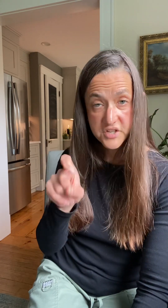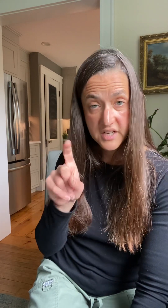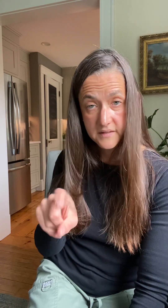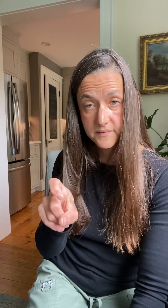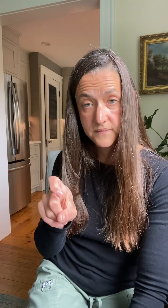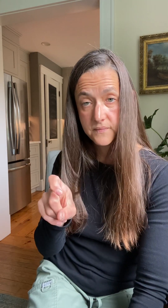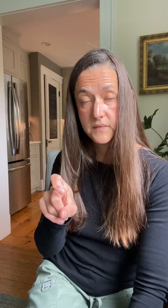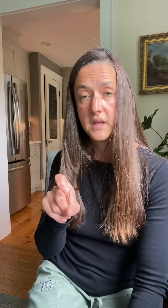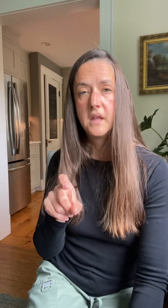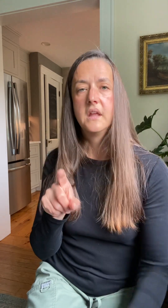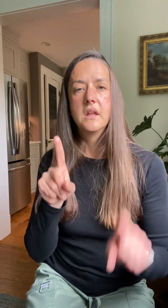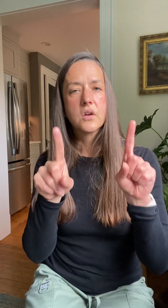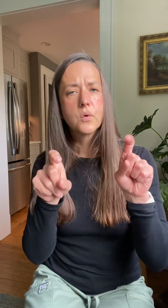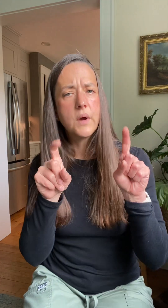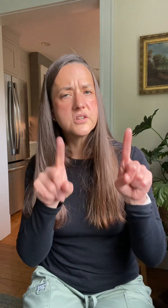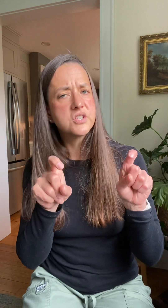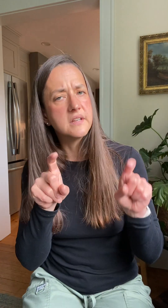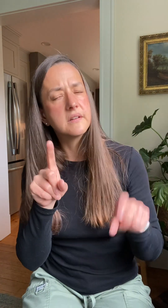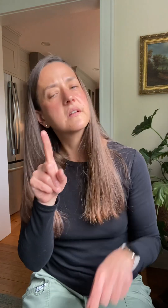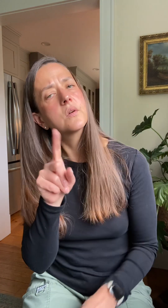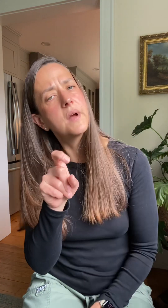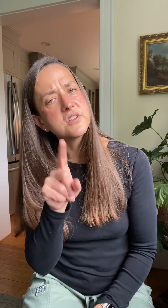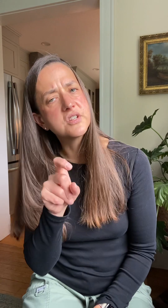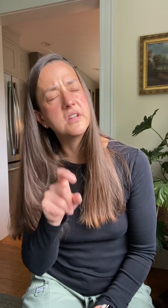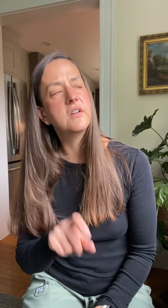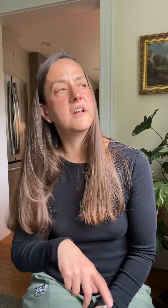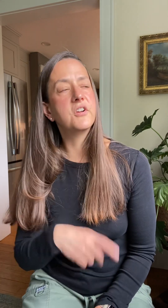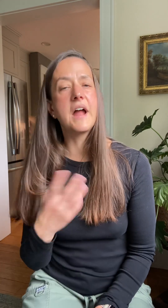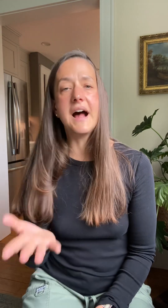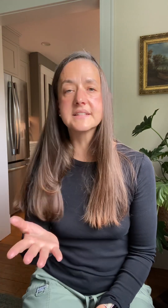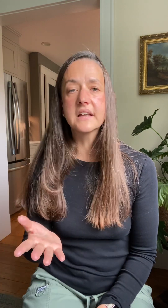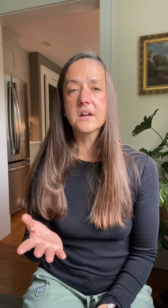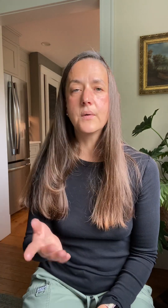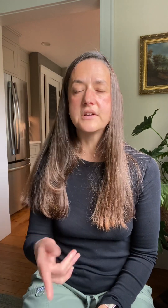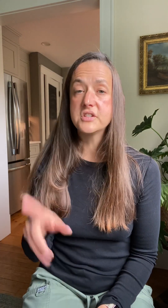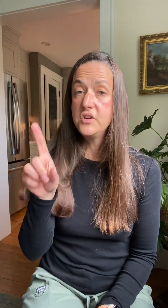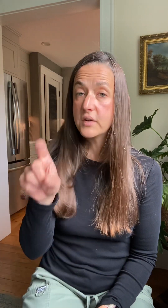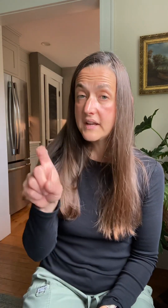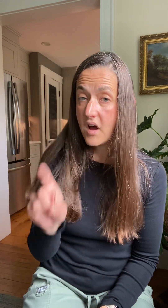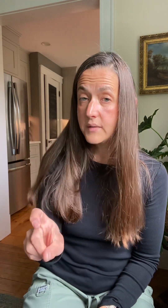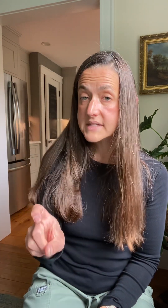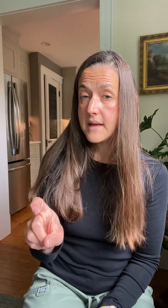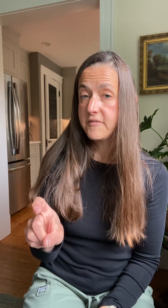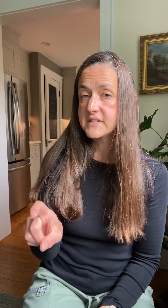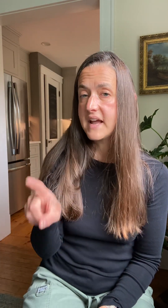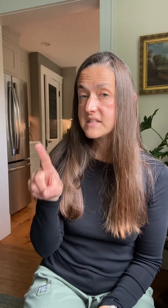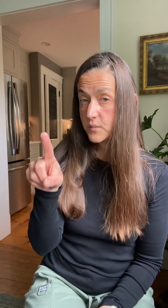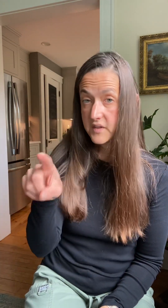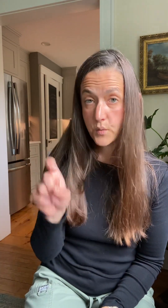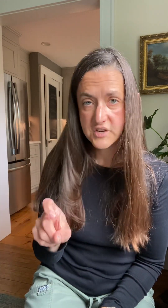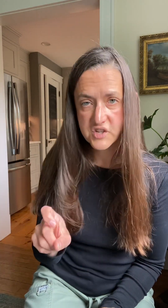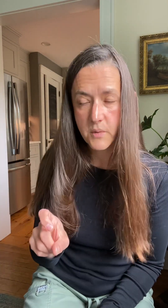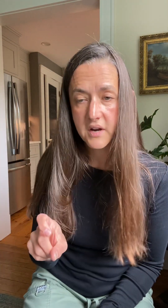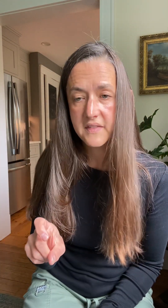Question, question, question. If you're asking a question, you can always emphasize it with a question mark at the